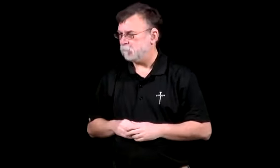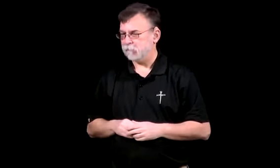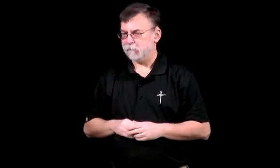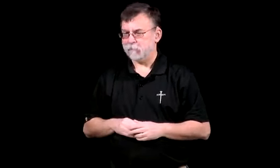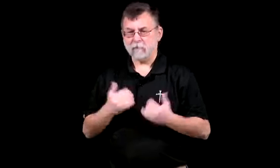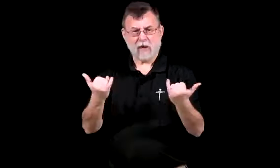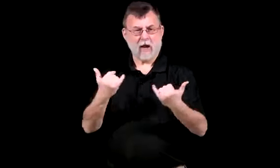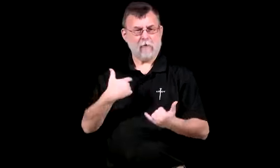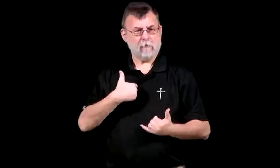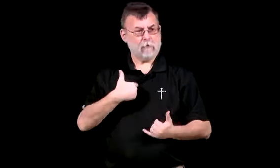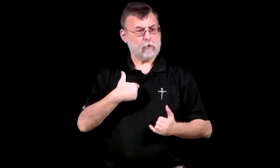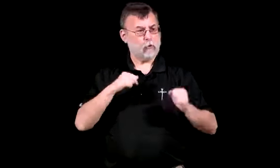I did.